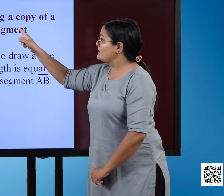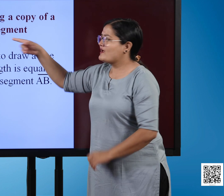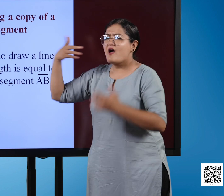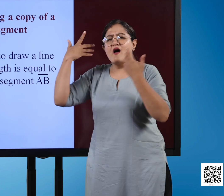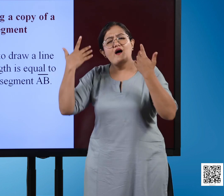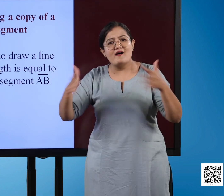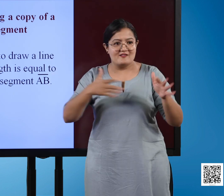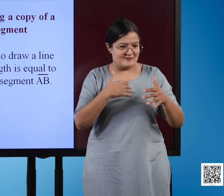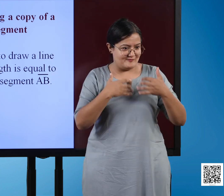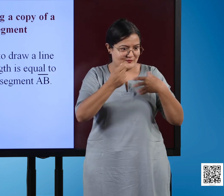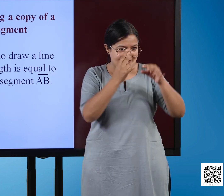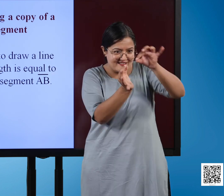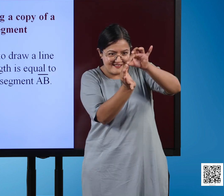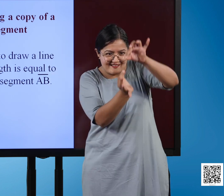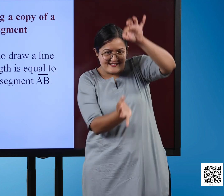Constructing a copy of a given line segment.